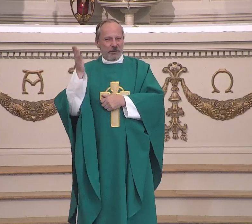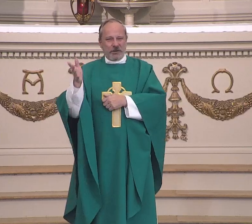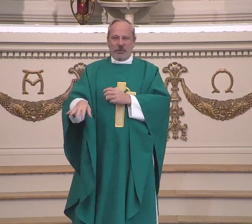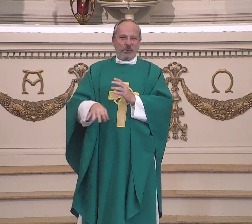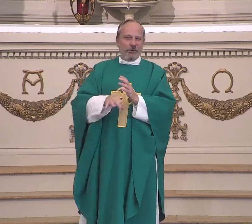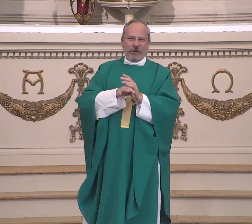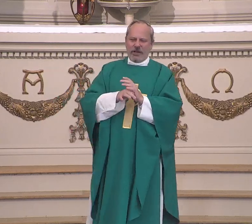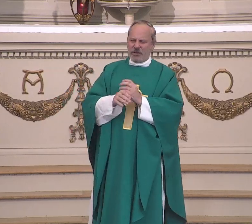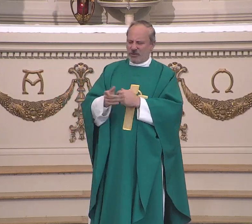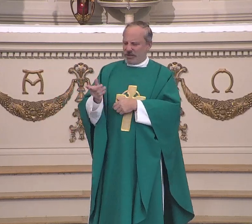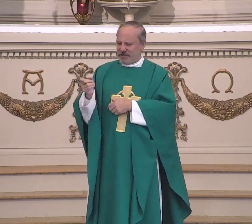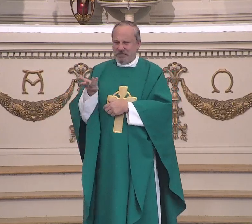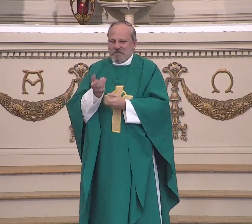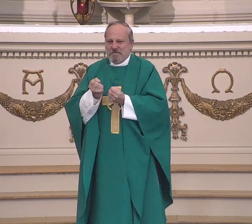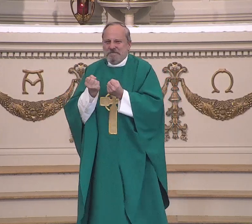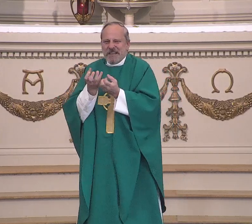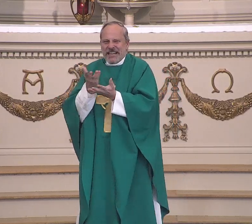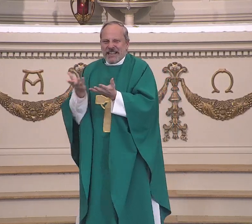with ourselves.